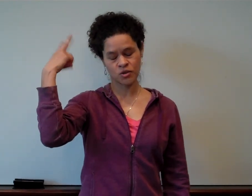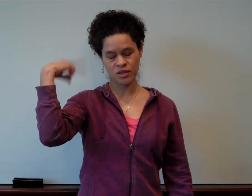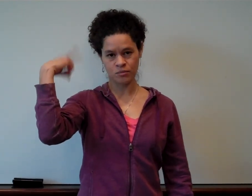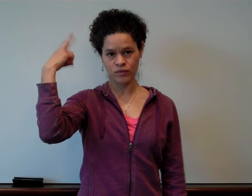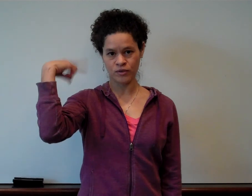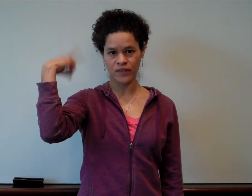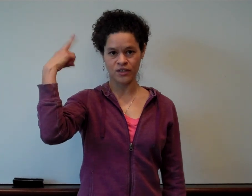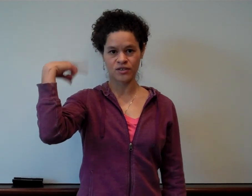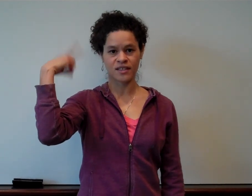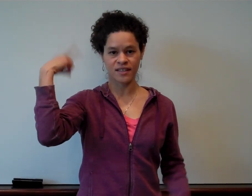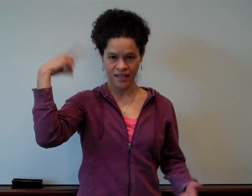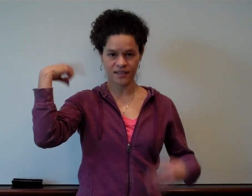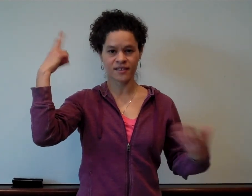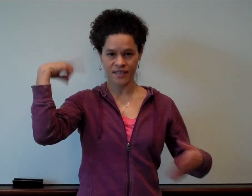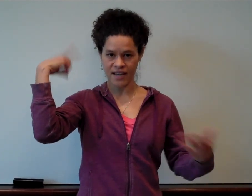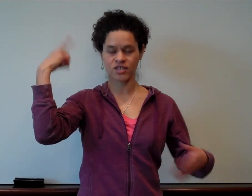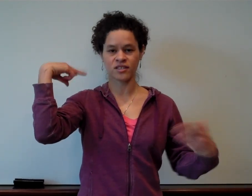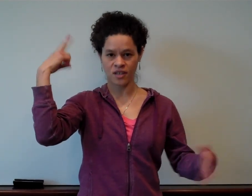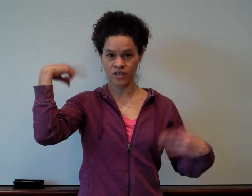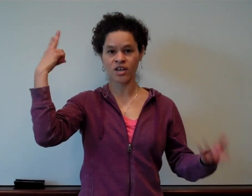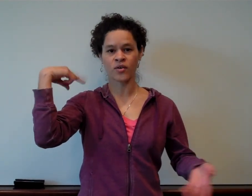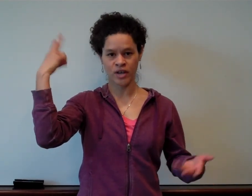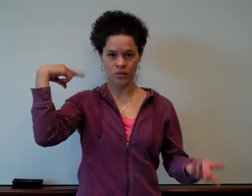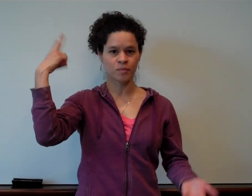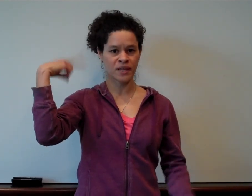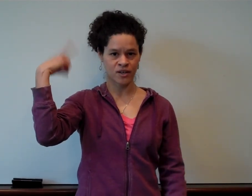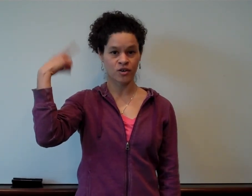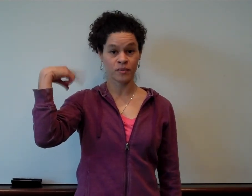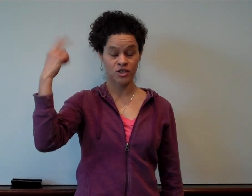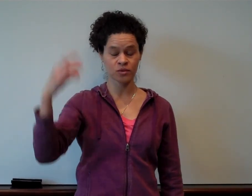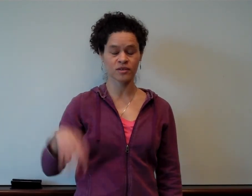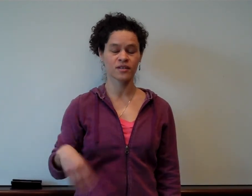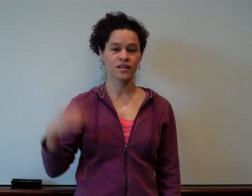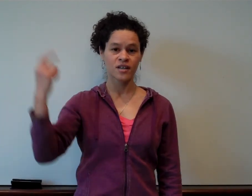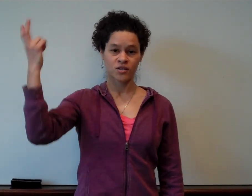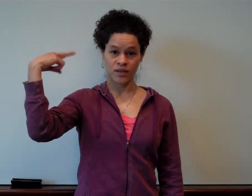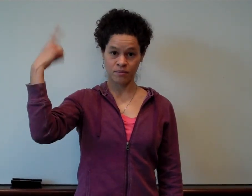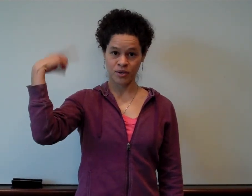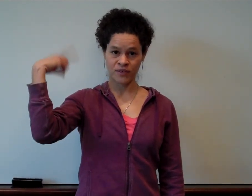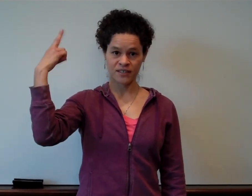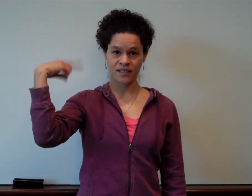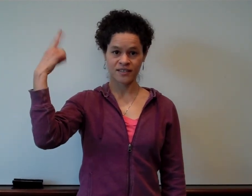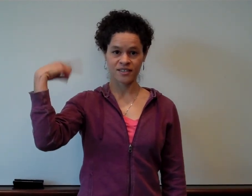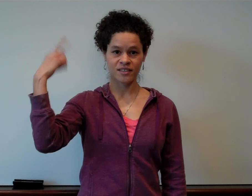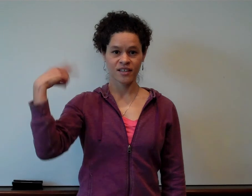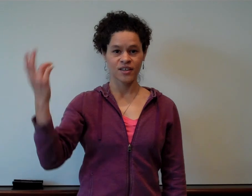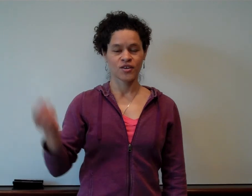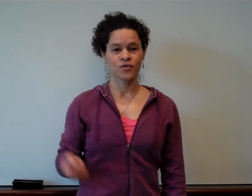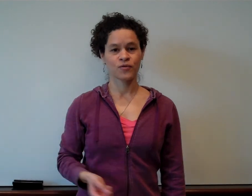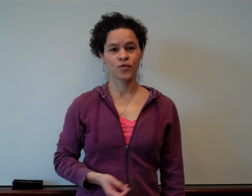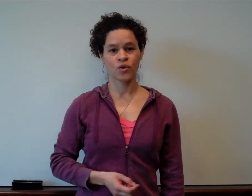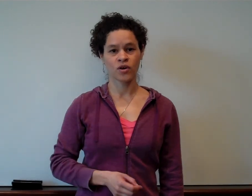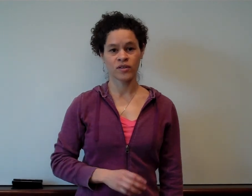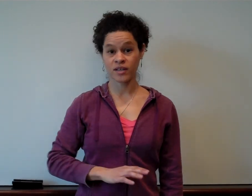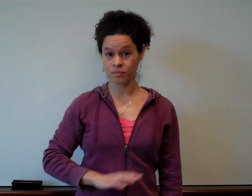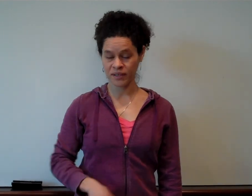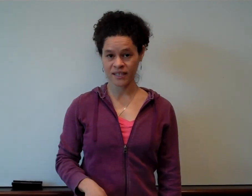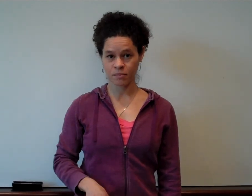continuously move your fingers to indicate that this action is ongoing or repeated or habitual. So imperfect tense. For the completed